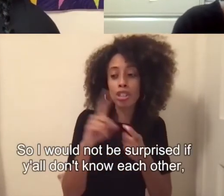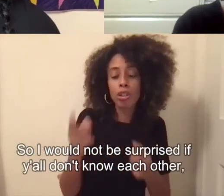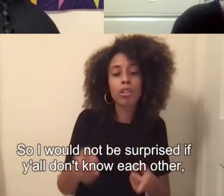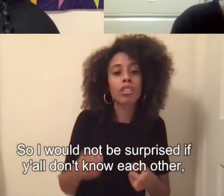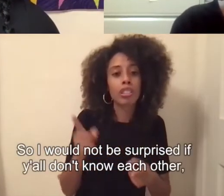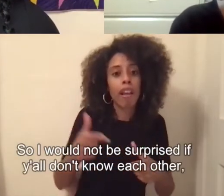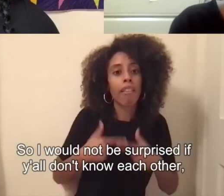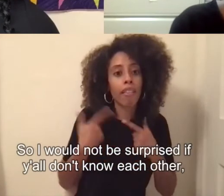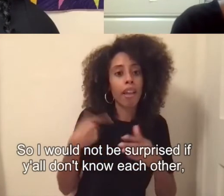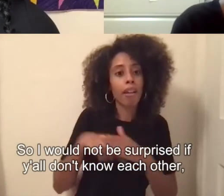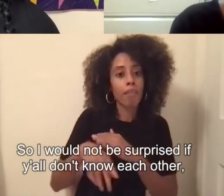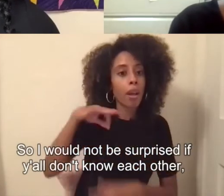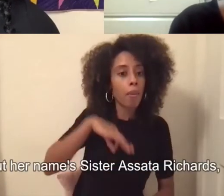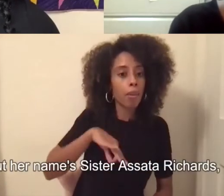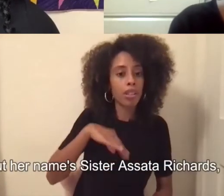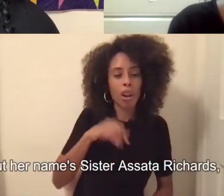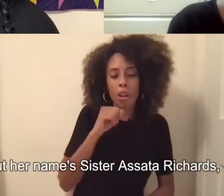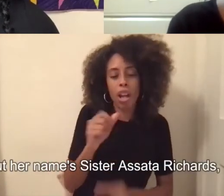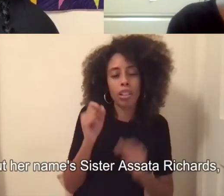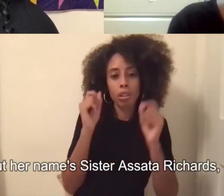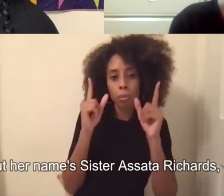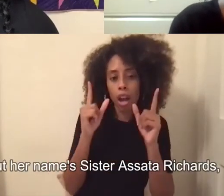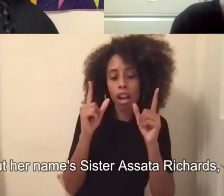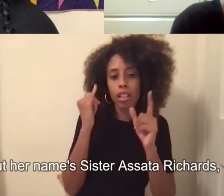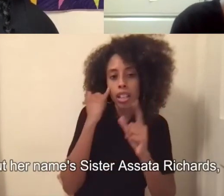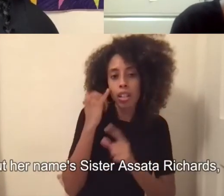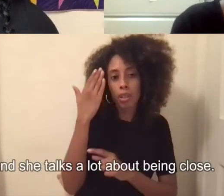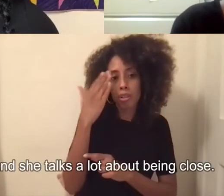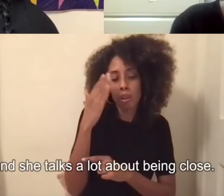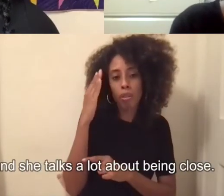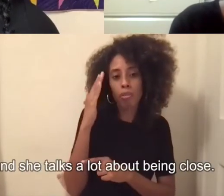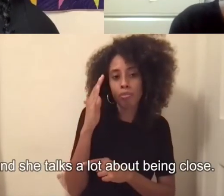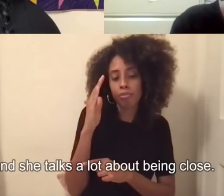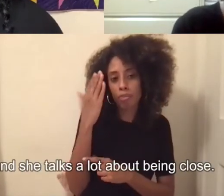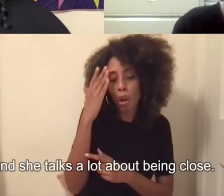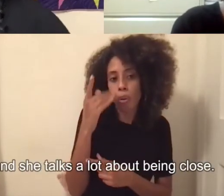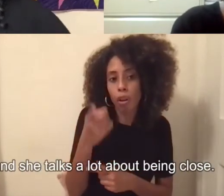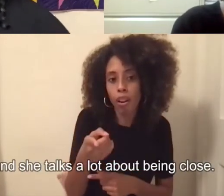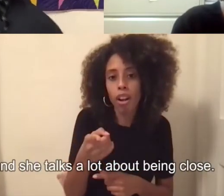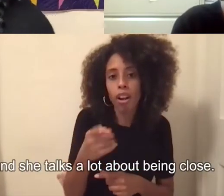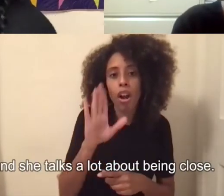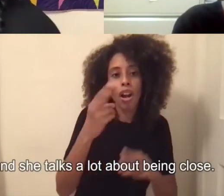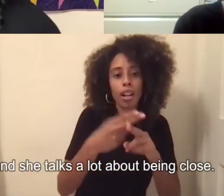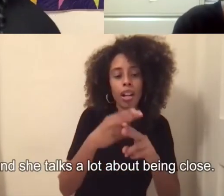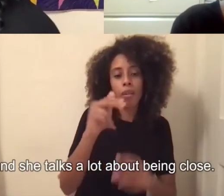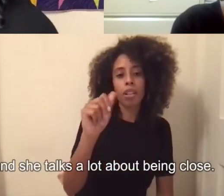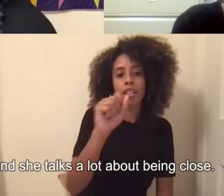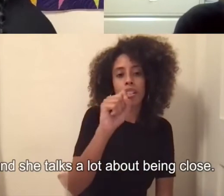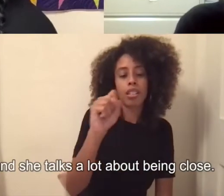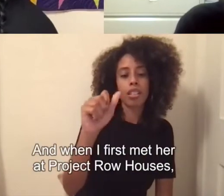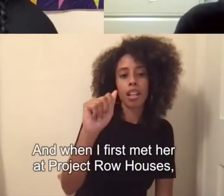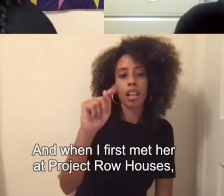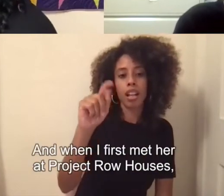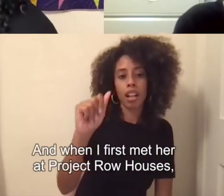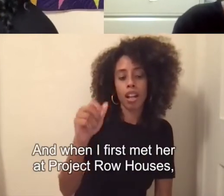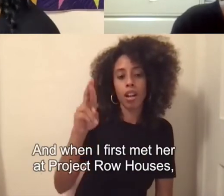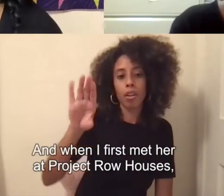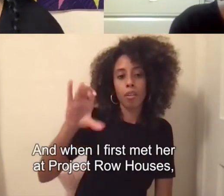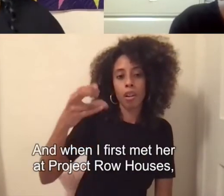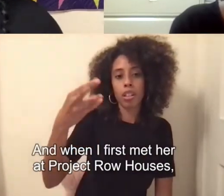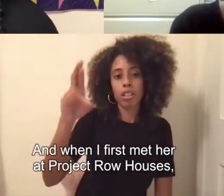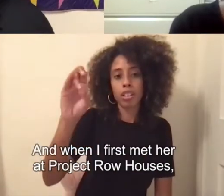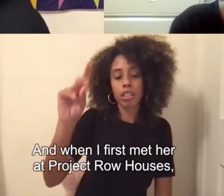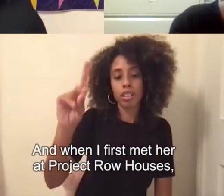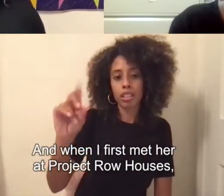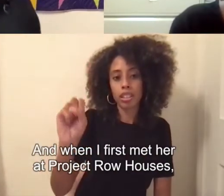be surprised if y'all don't know each other, but her name's Sister Asada Richards, and she talks a lot about being close. And when I first met